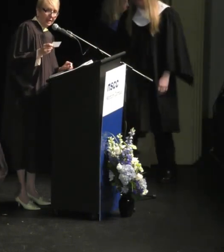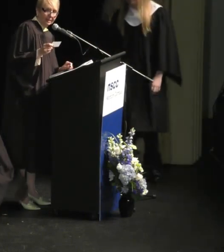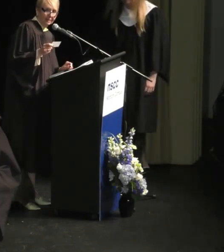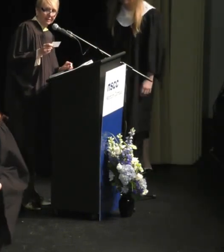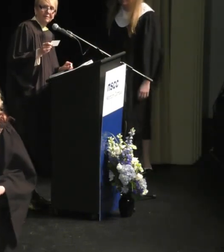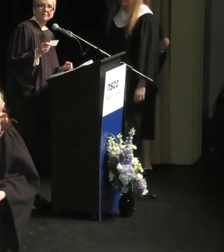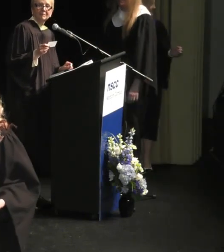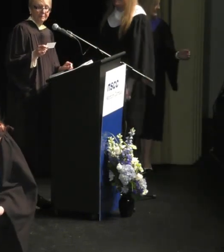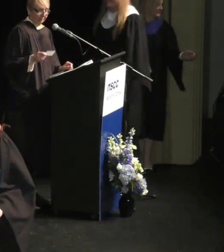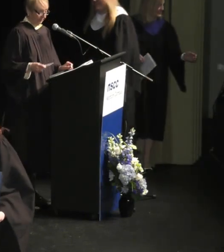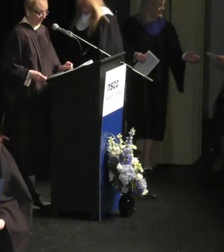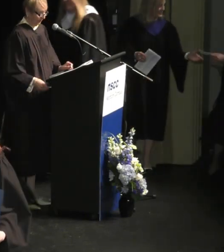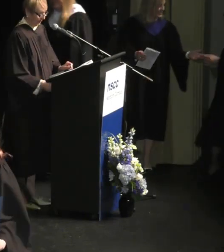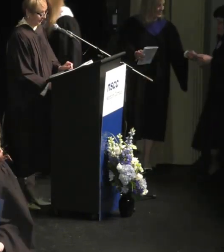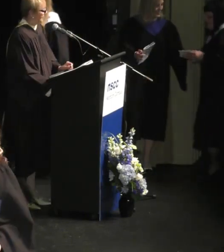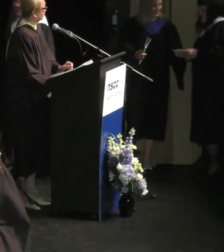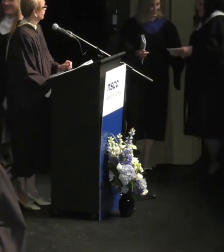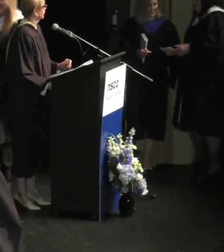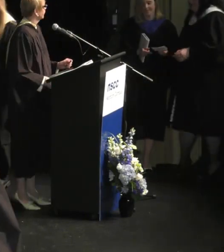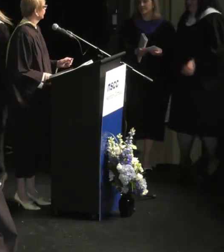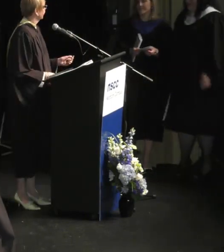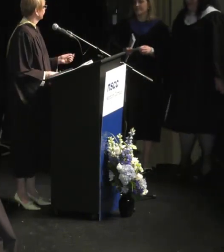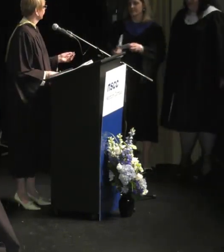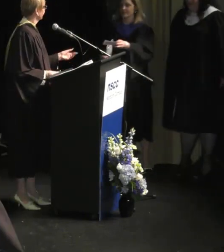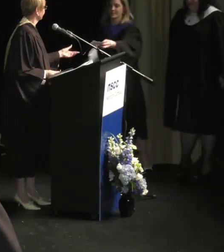Mike Dunn.